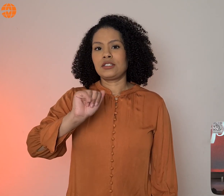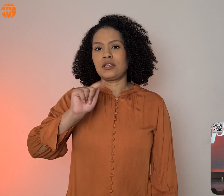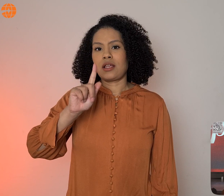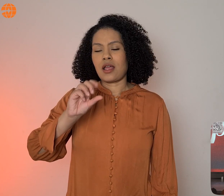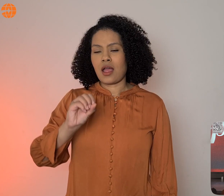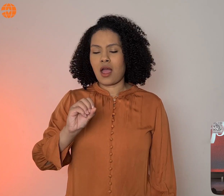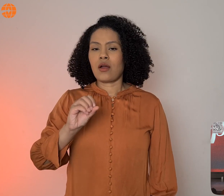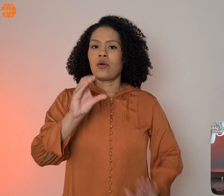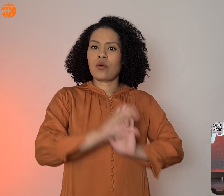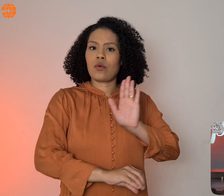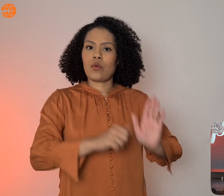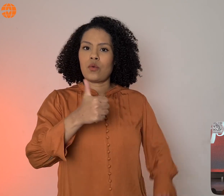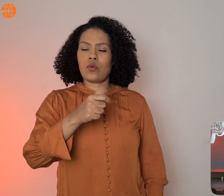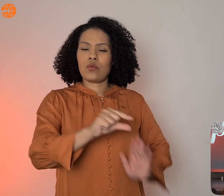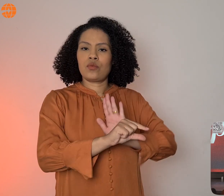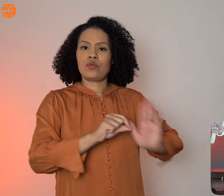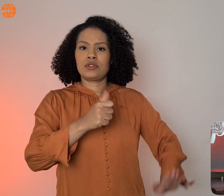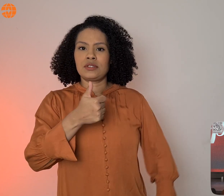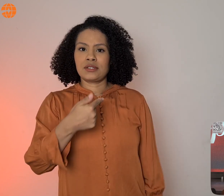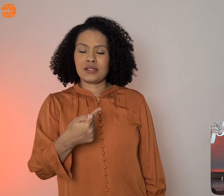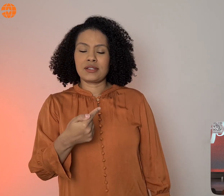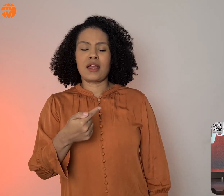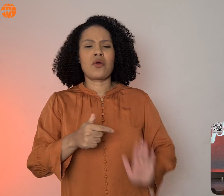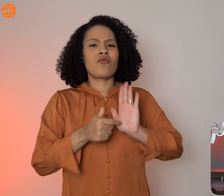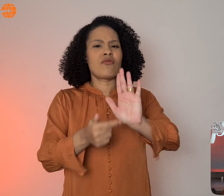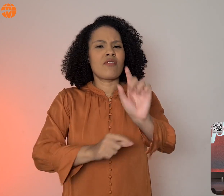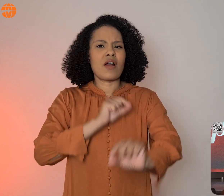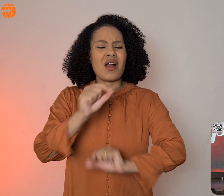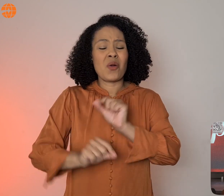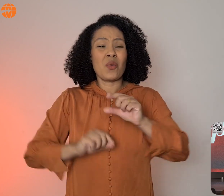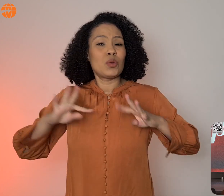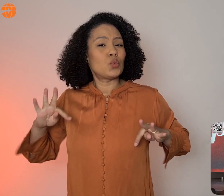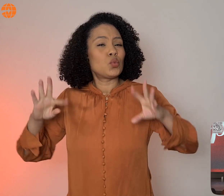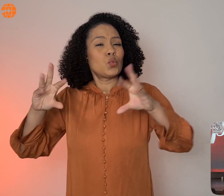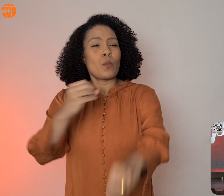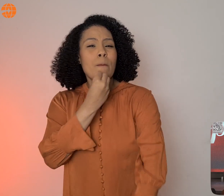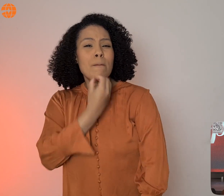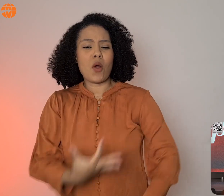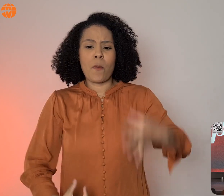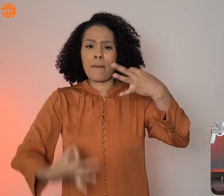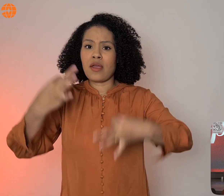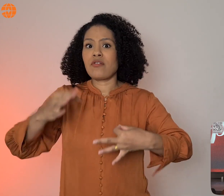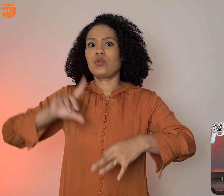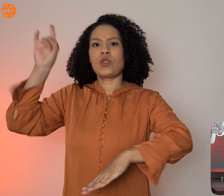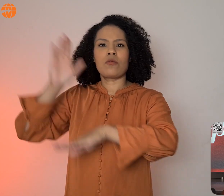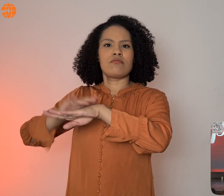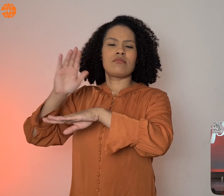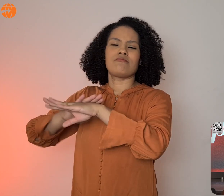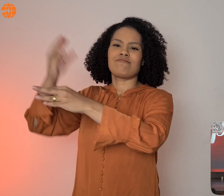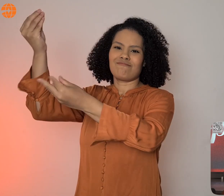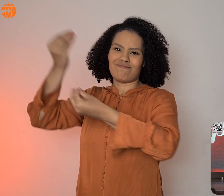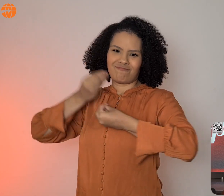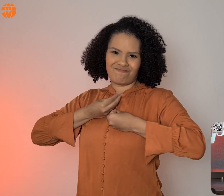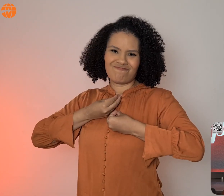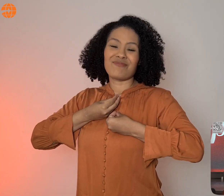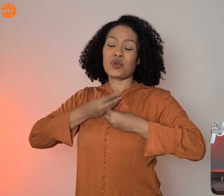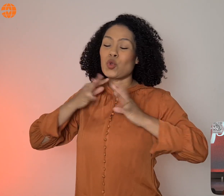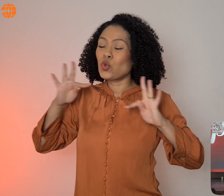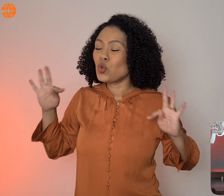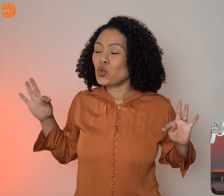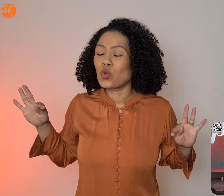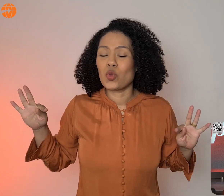Tiago capítulo 1:17 diz que tudo aquilo que é bom e perfeito vem do Senhor, Ele nos deu isso. And then verse 5